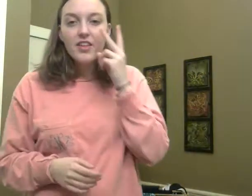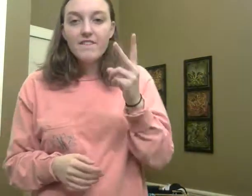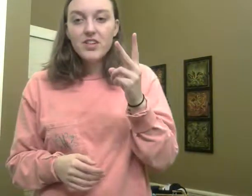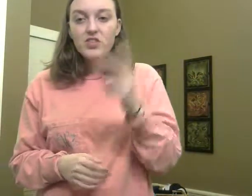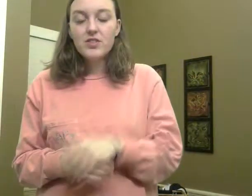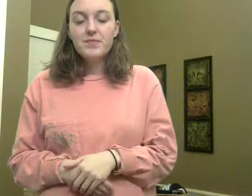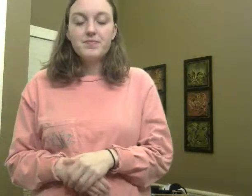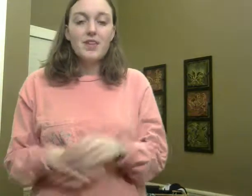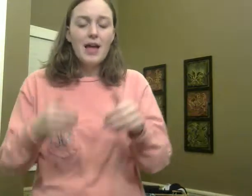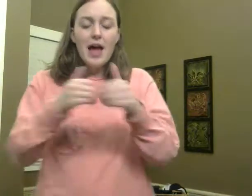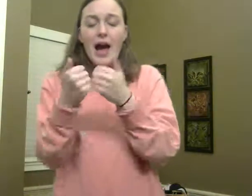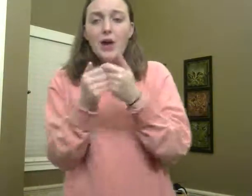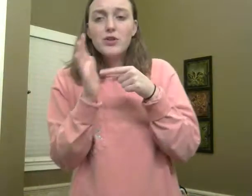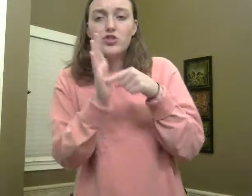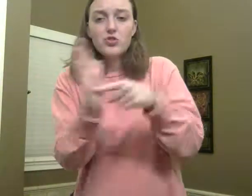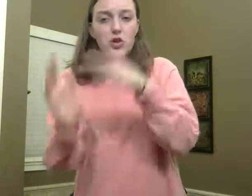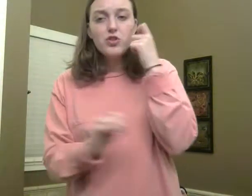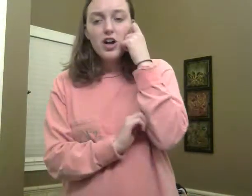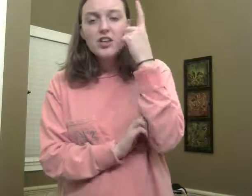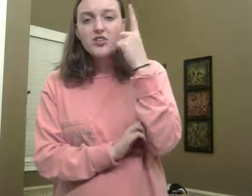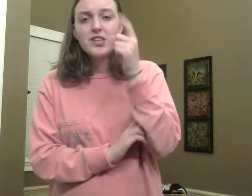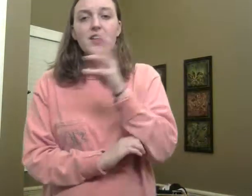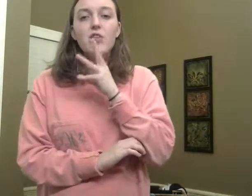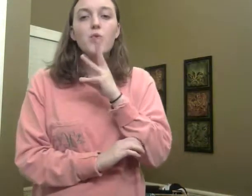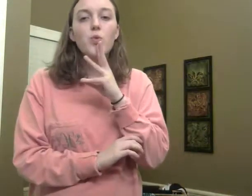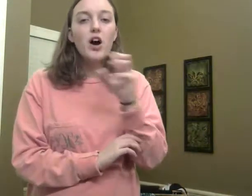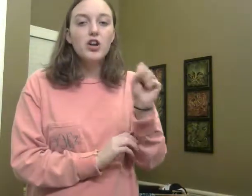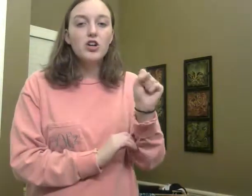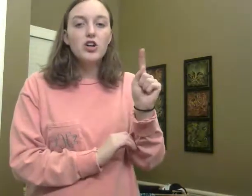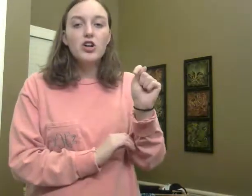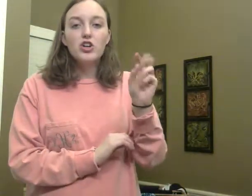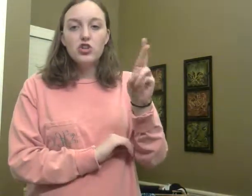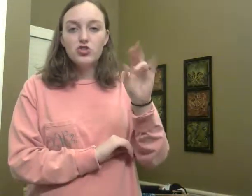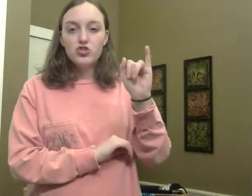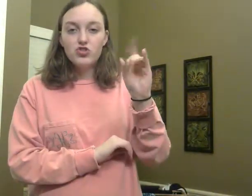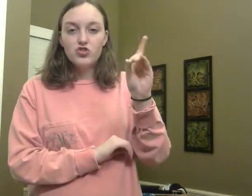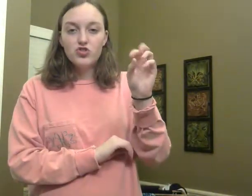striders don't sink? Go. This one,